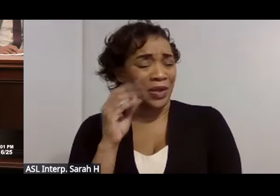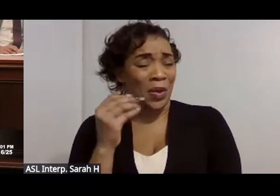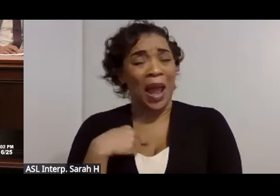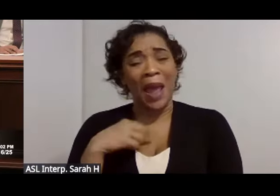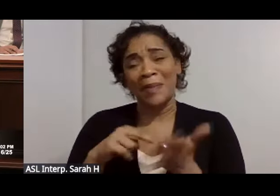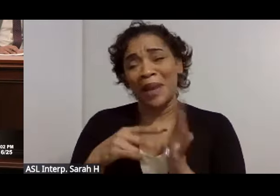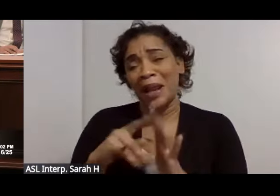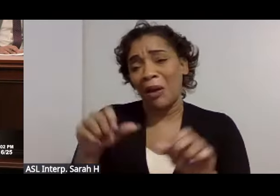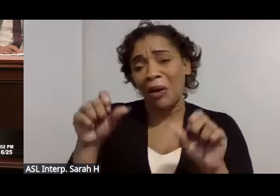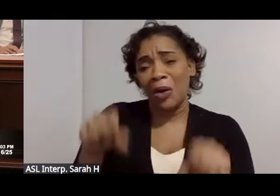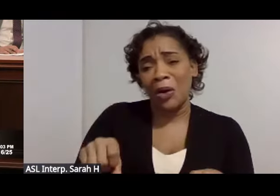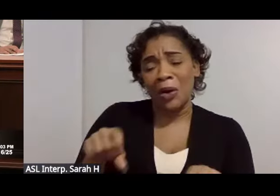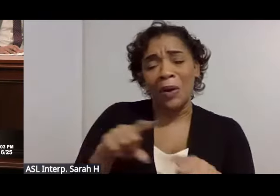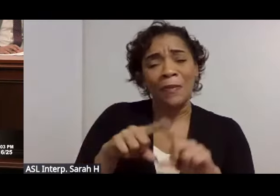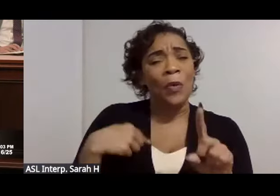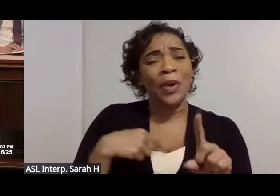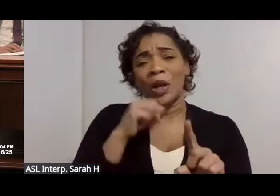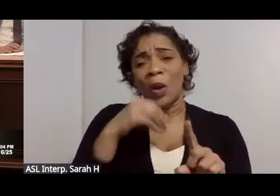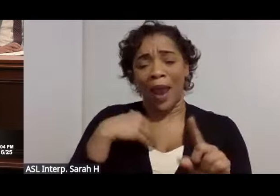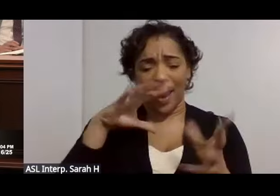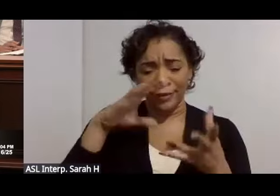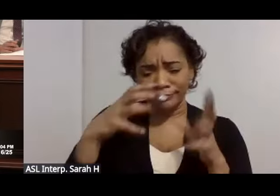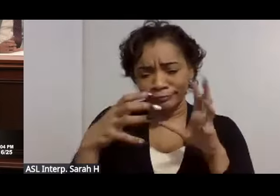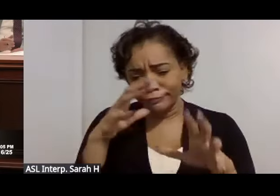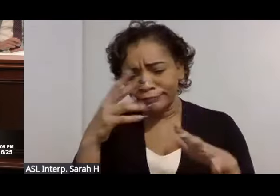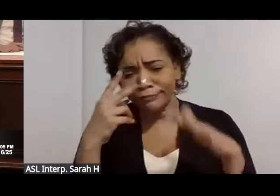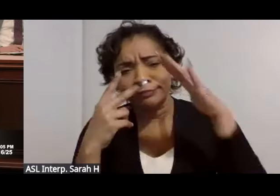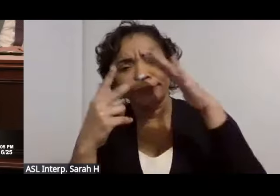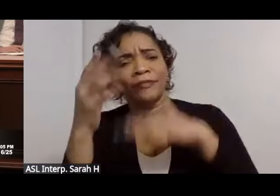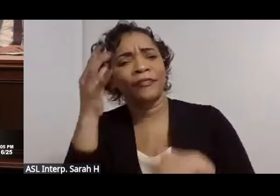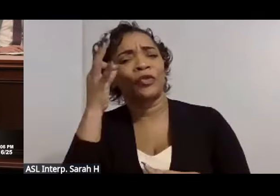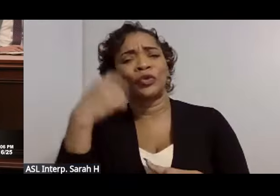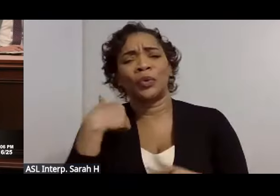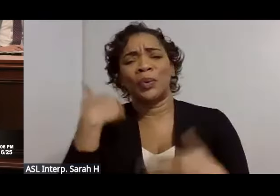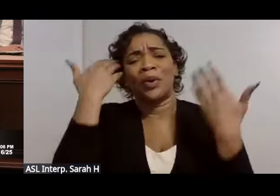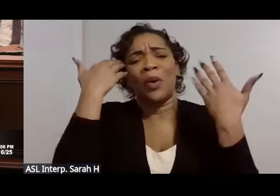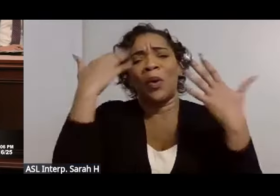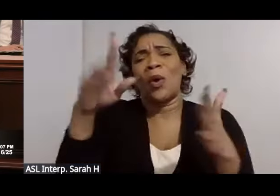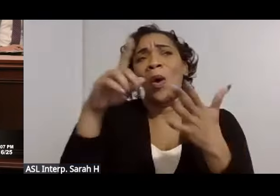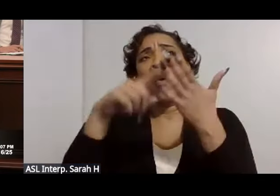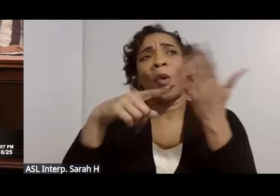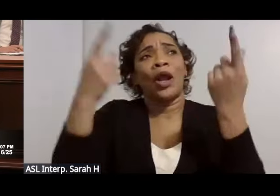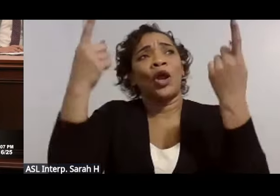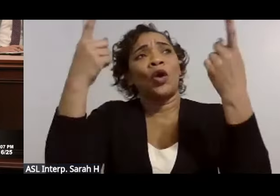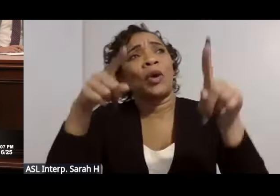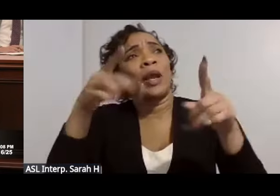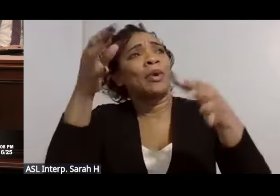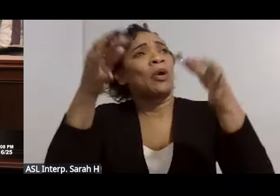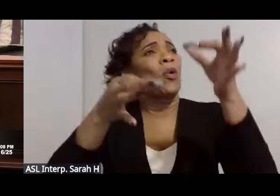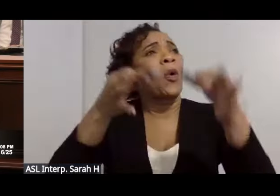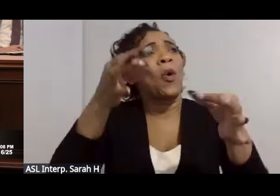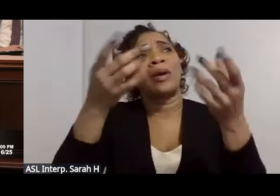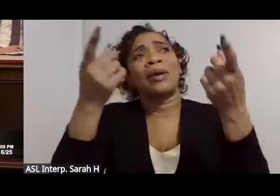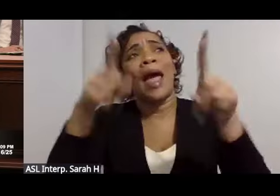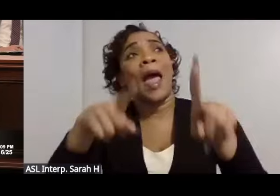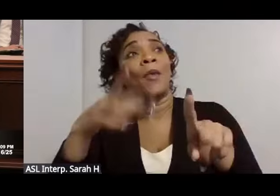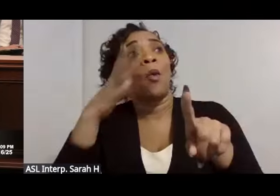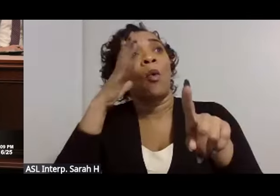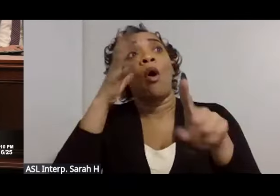what agreement might be made between the parties. We don't know what court, what judge, whether it goes all the way to the Supreme Court. So we don't